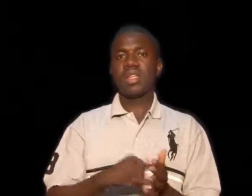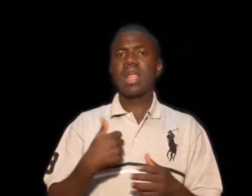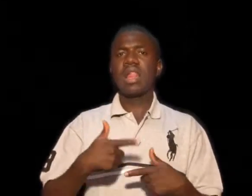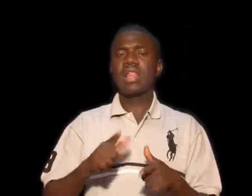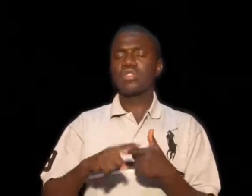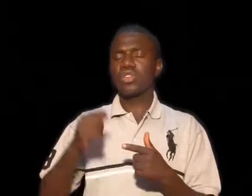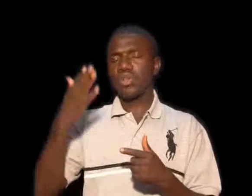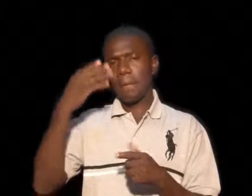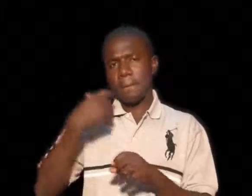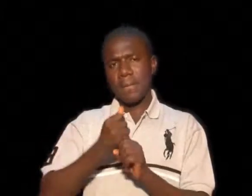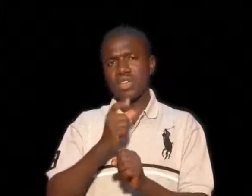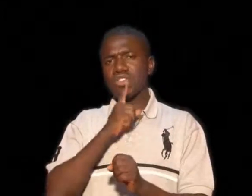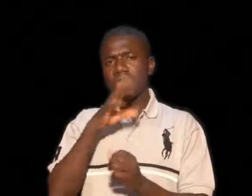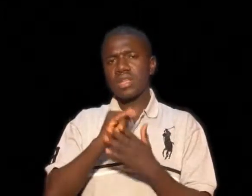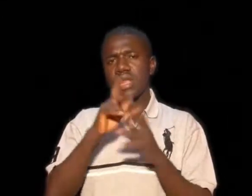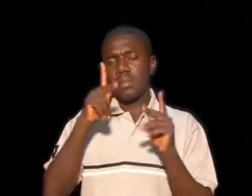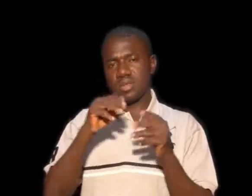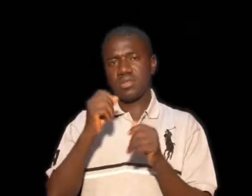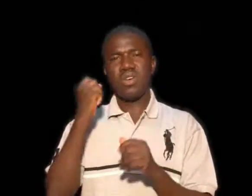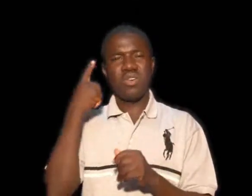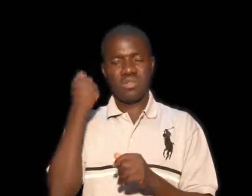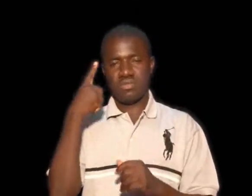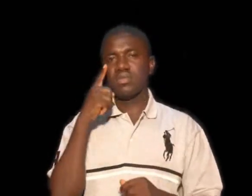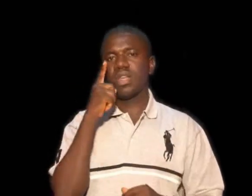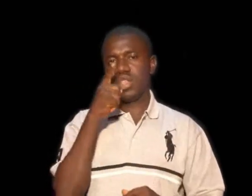make sure that the person with a hearing impairment has understood you.